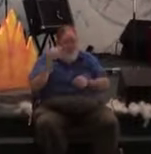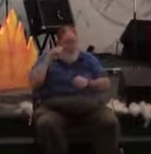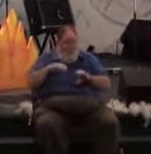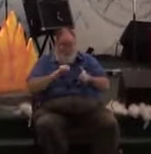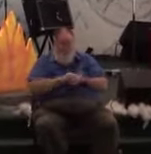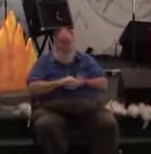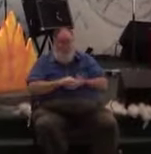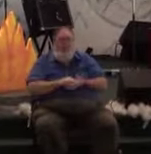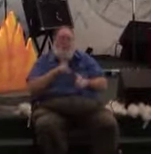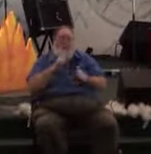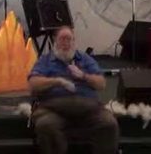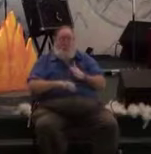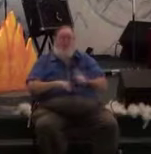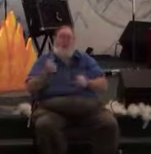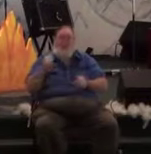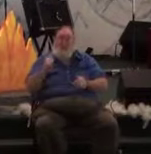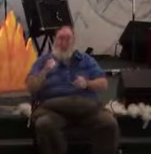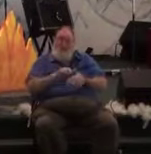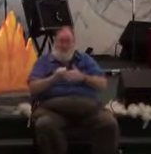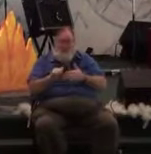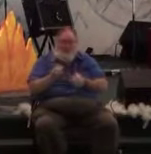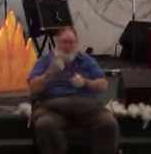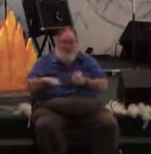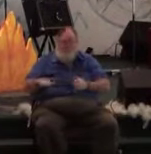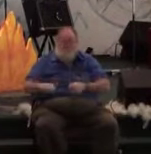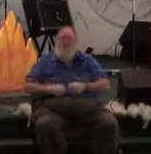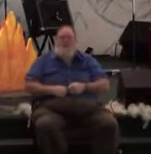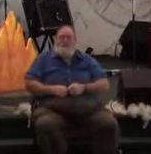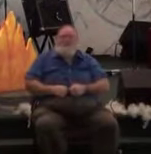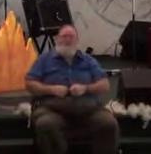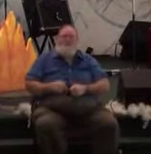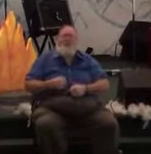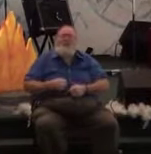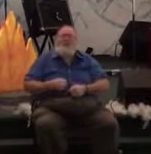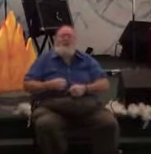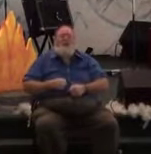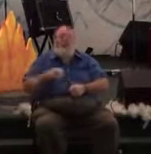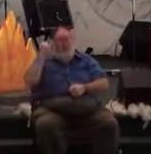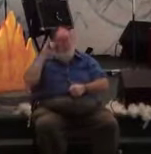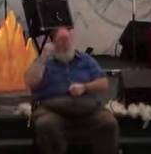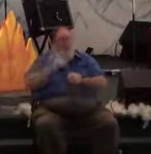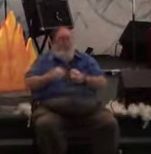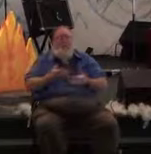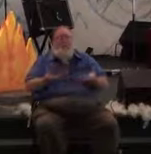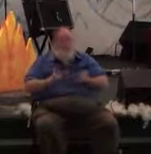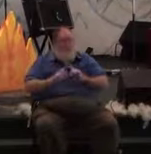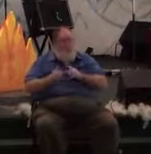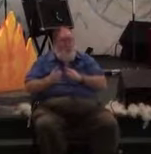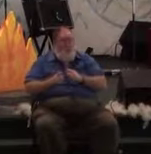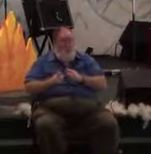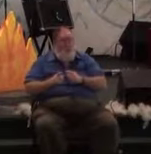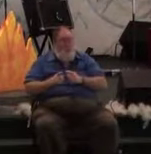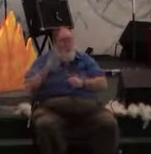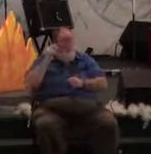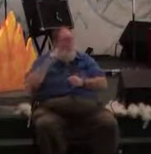artist, and we're fortunate to have him this close up at South Milford. So if any of you would like to go and hear